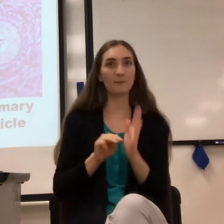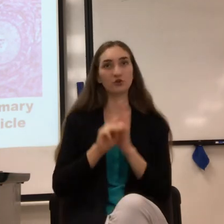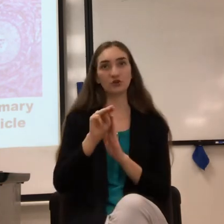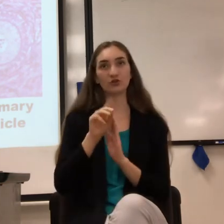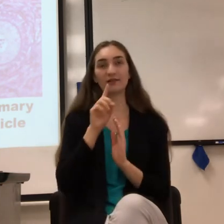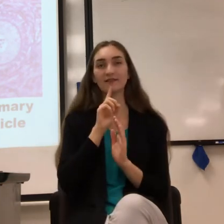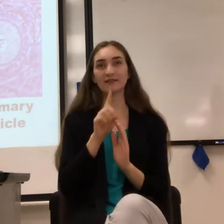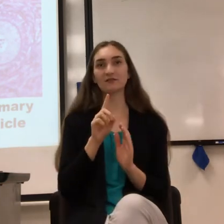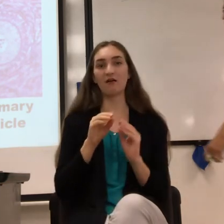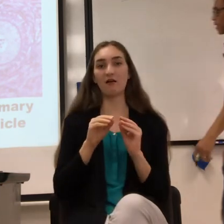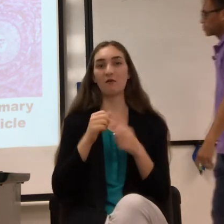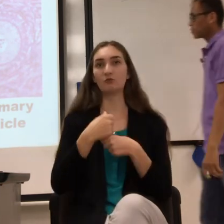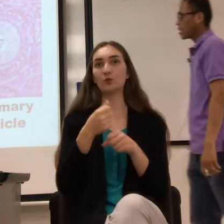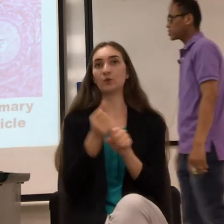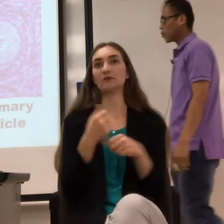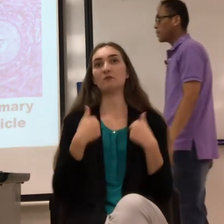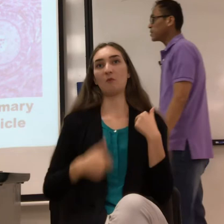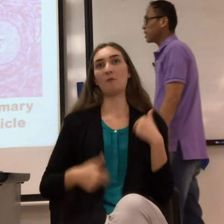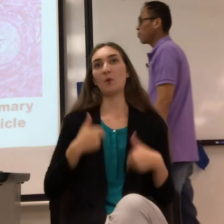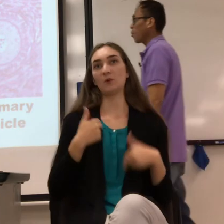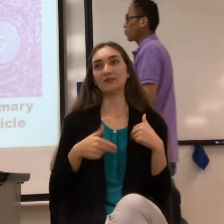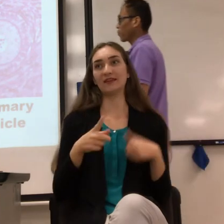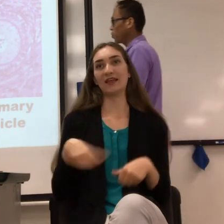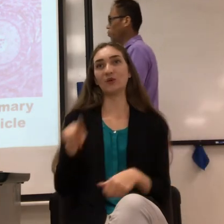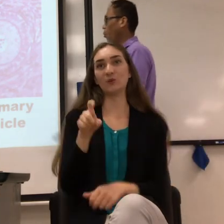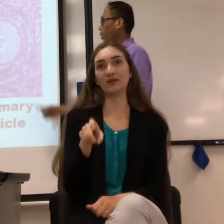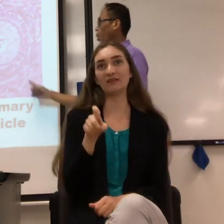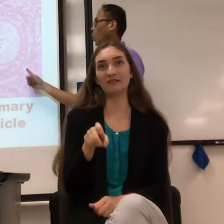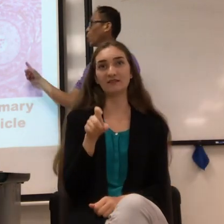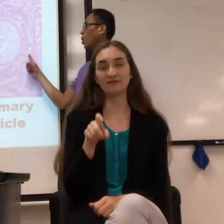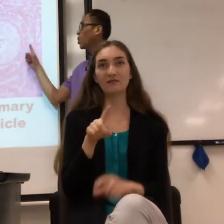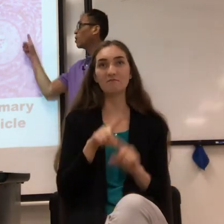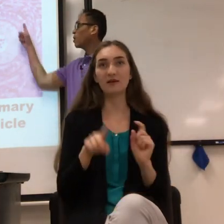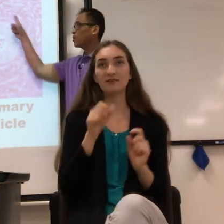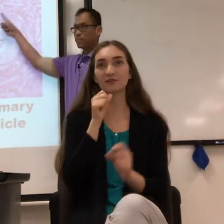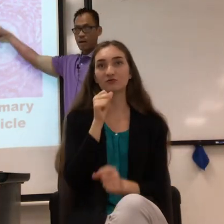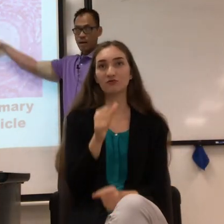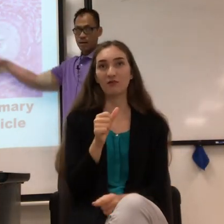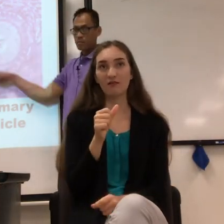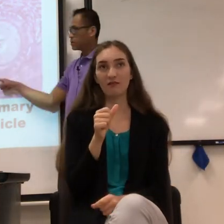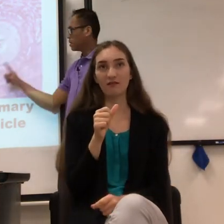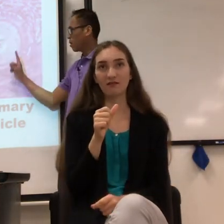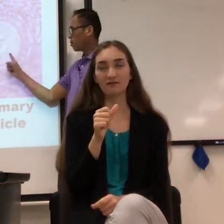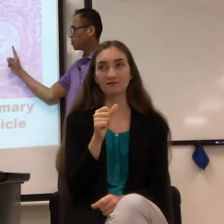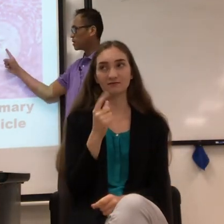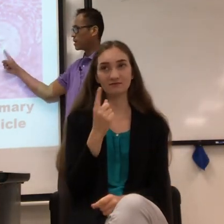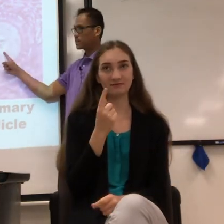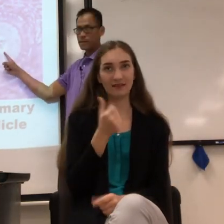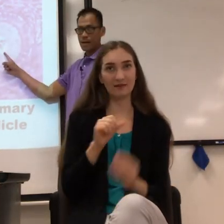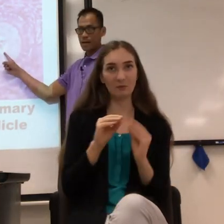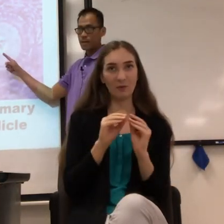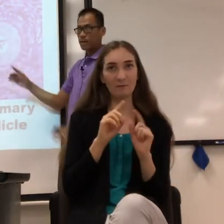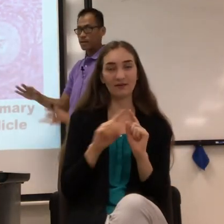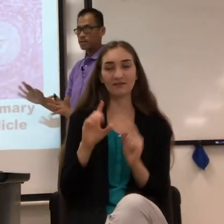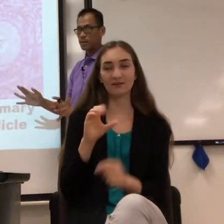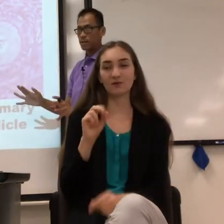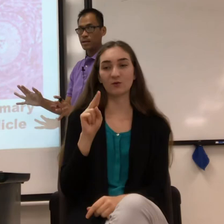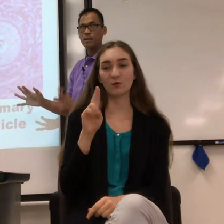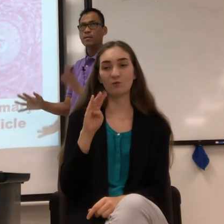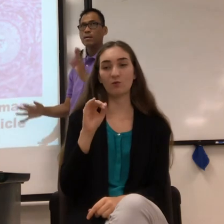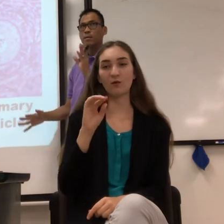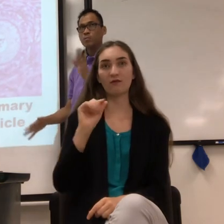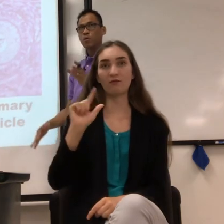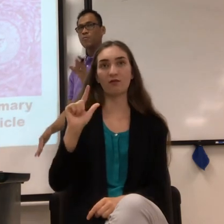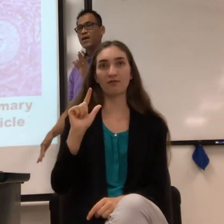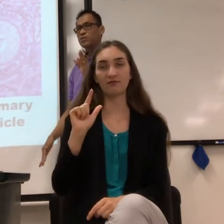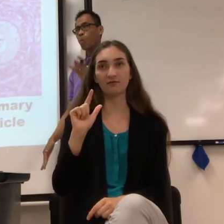you're starting to develop the follicle cells. They're not squamous anymore, they're cuboidal. Okay, and you see the oocyte inside. It's still